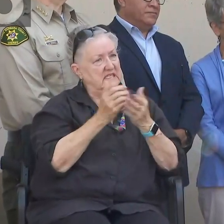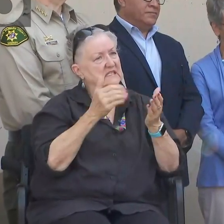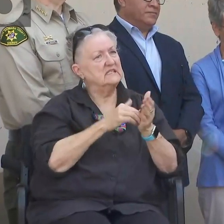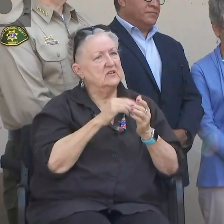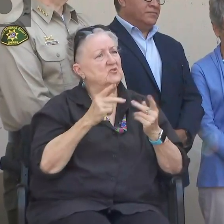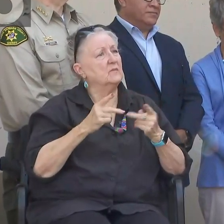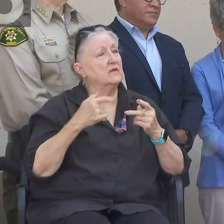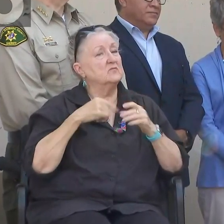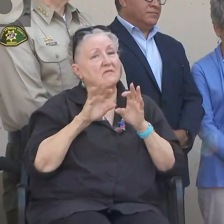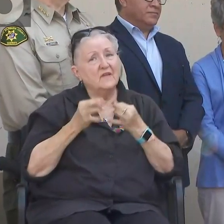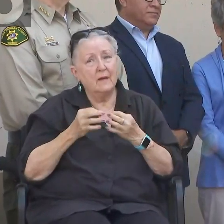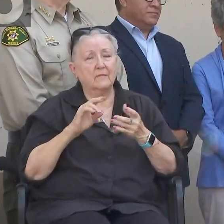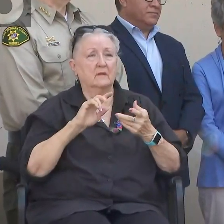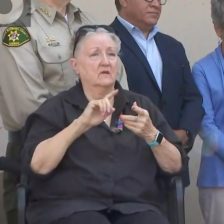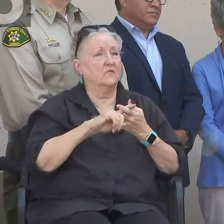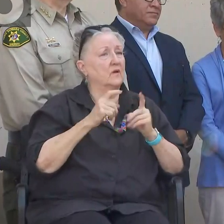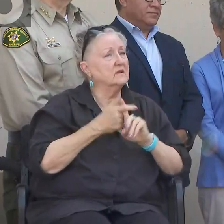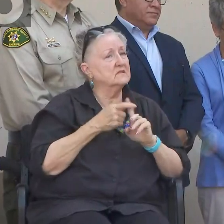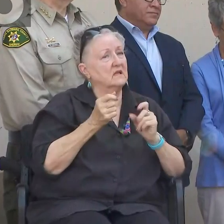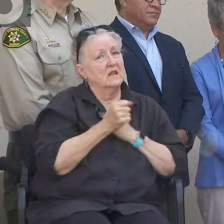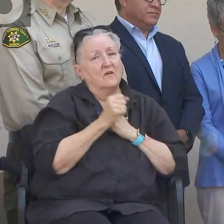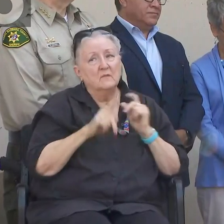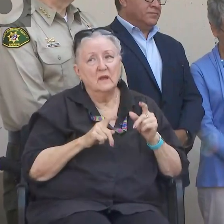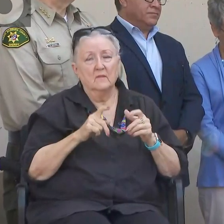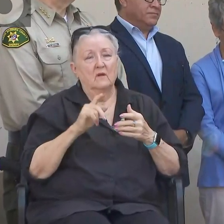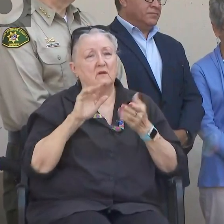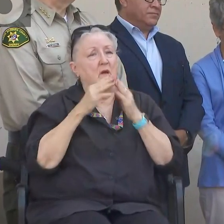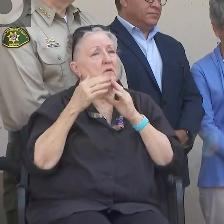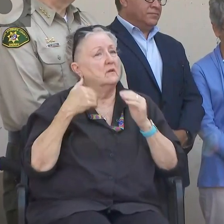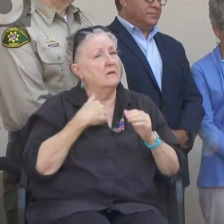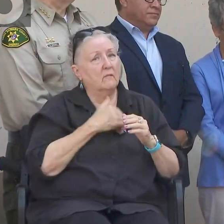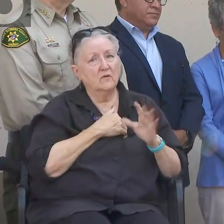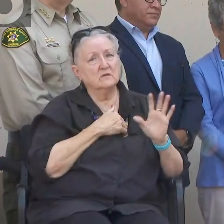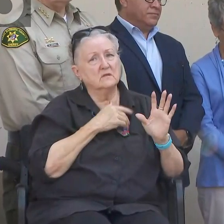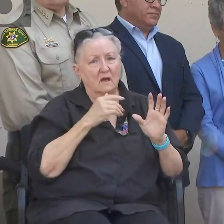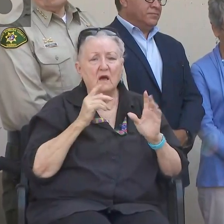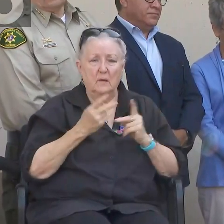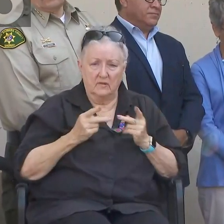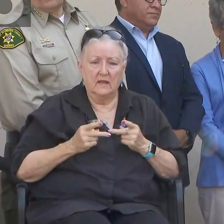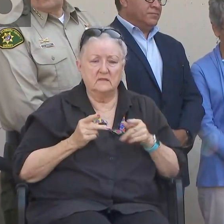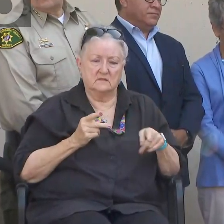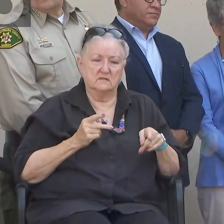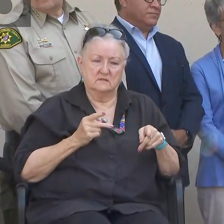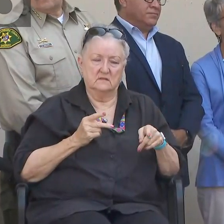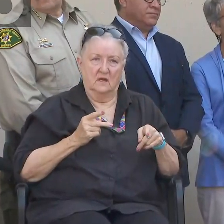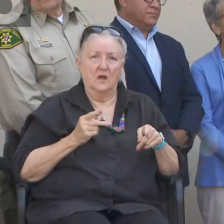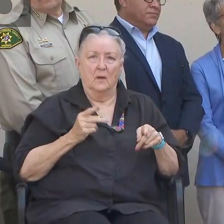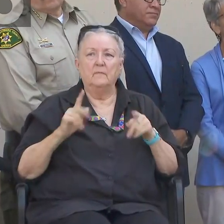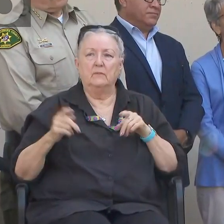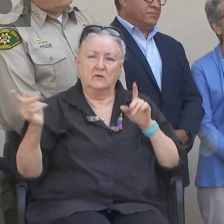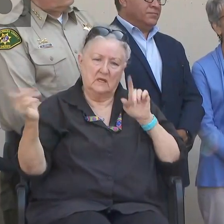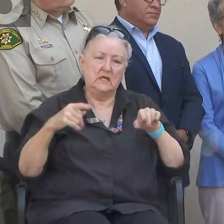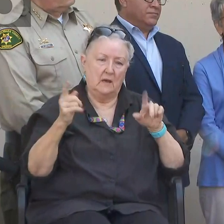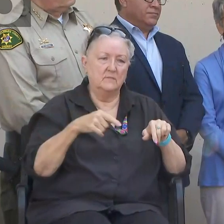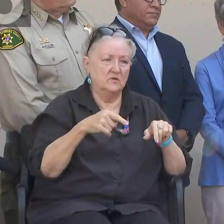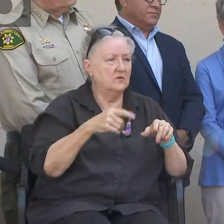family, friends, loved ones, community, a place where people can come to get